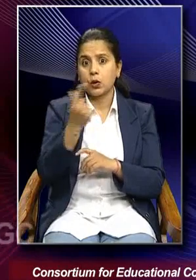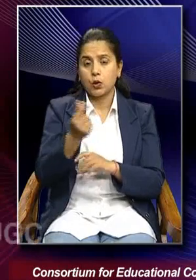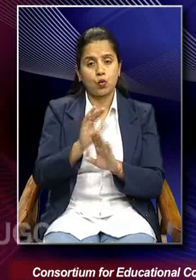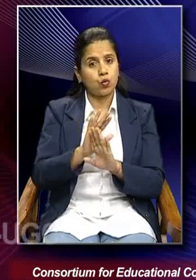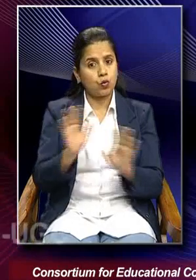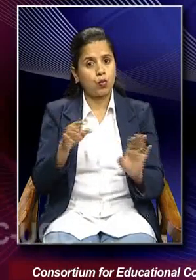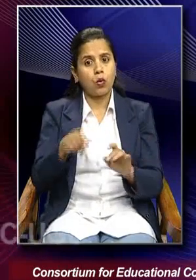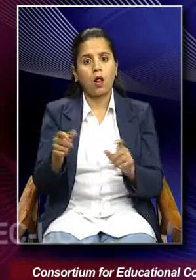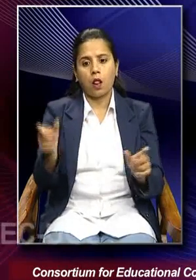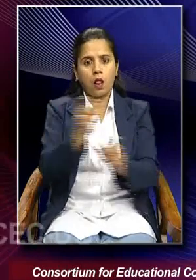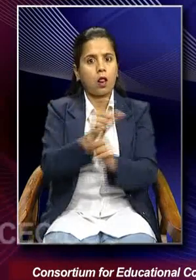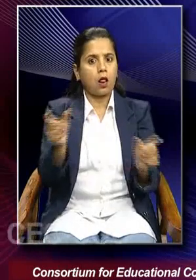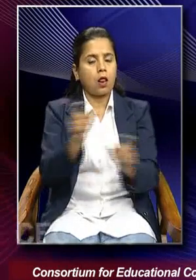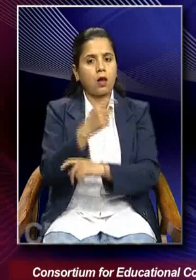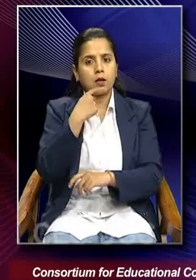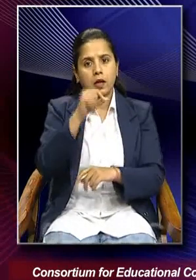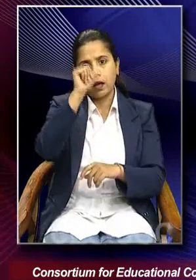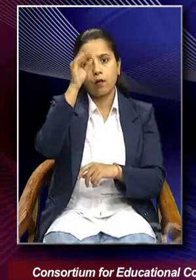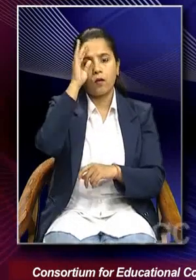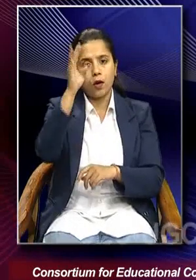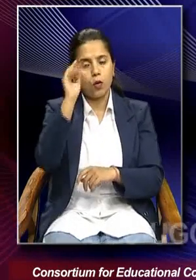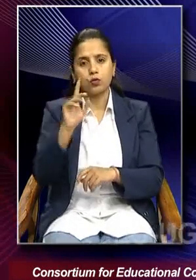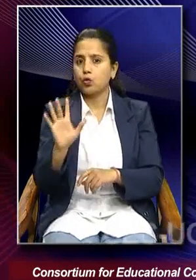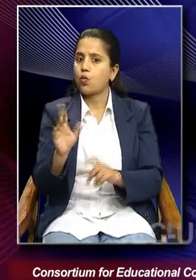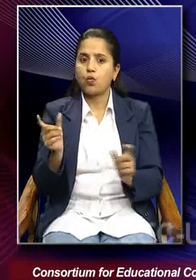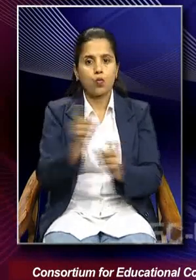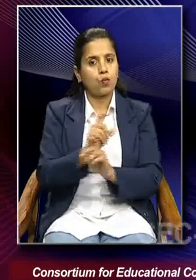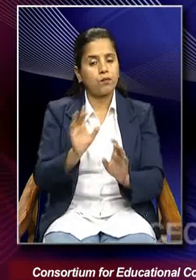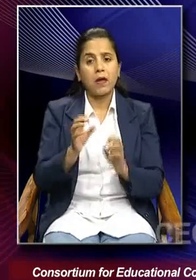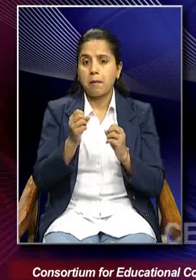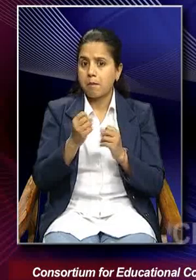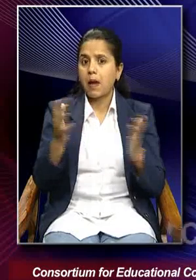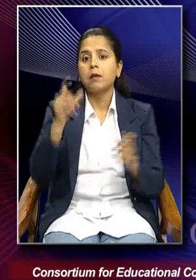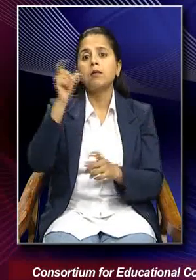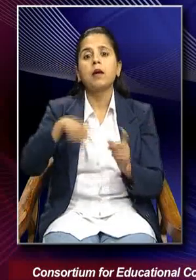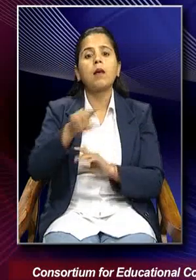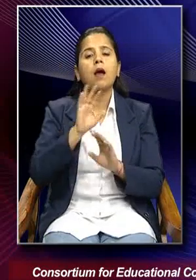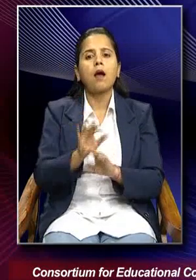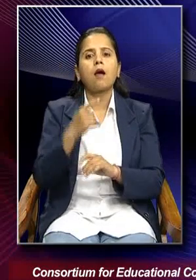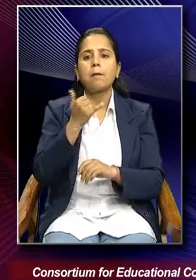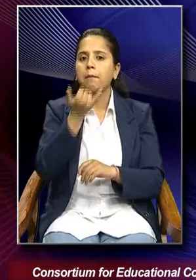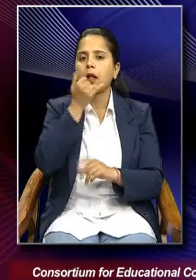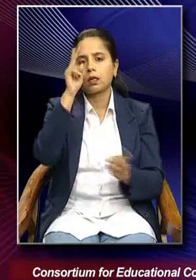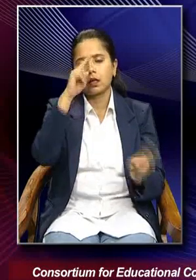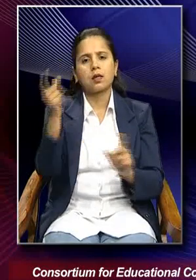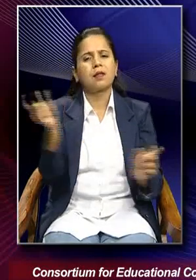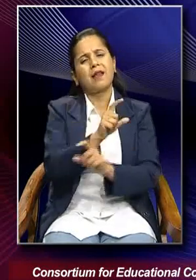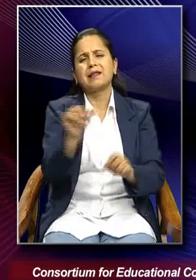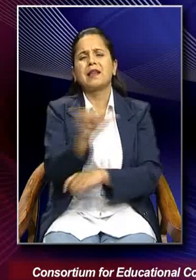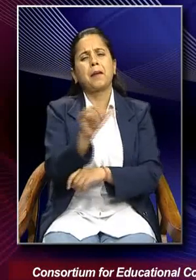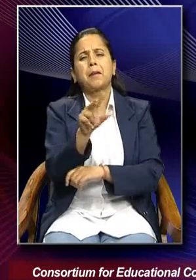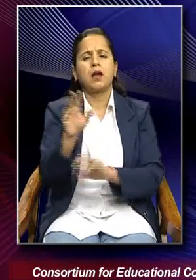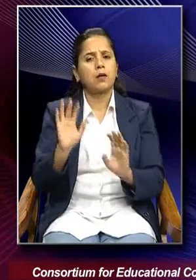it interchangeably with Hindu philosophy, and a lot of people make this mistake by